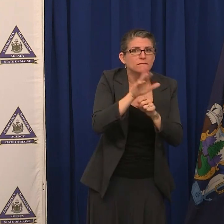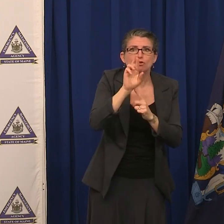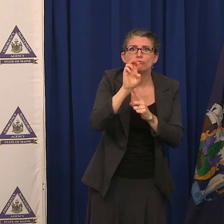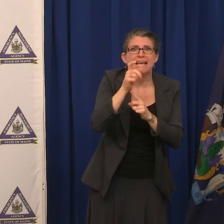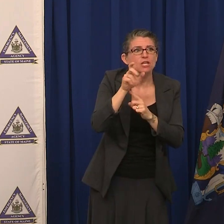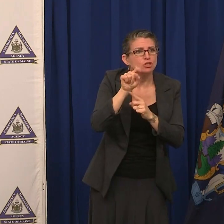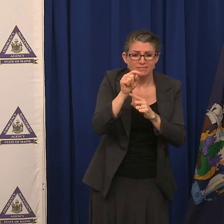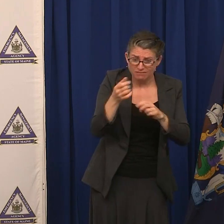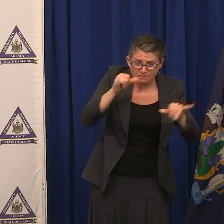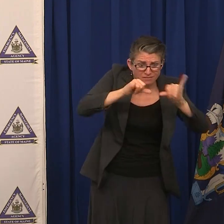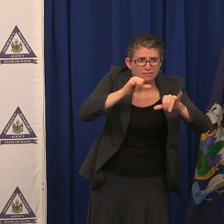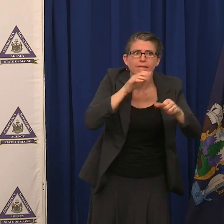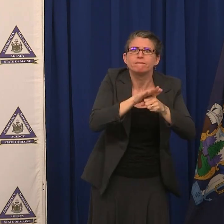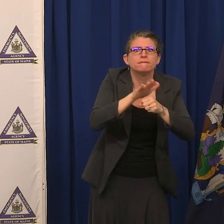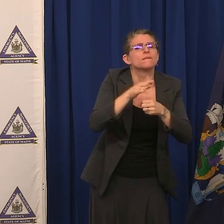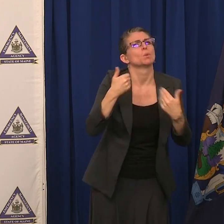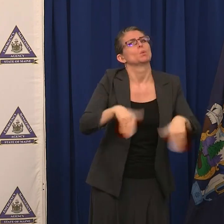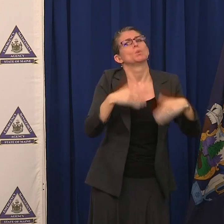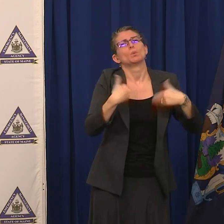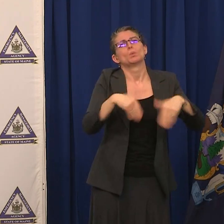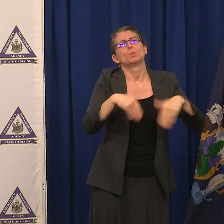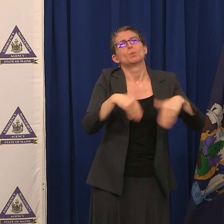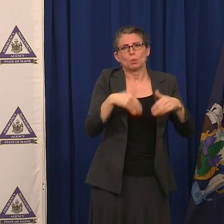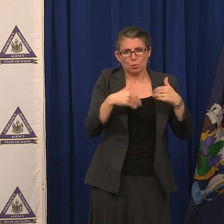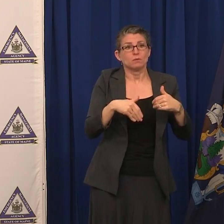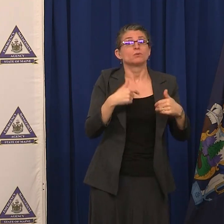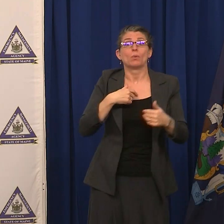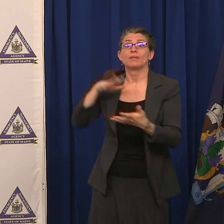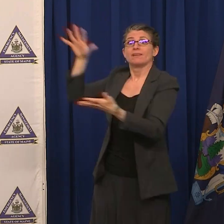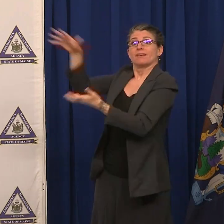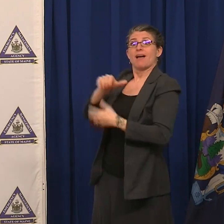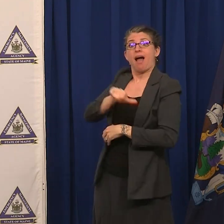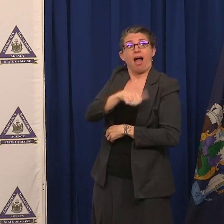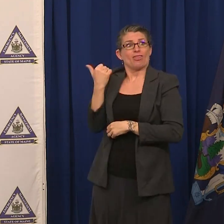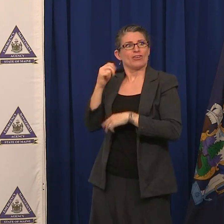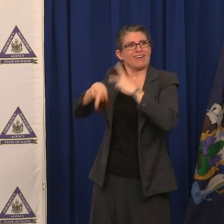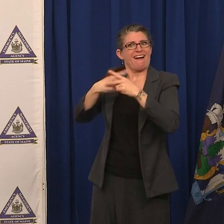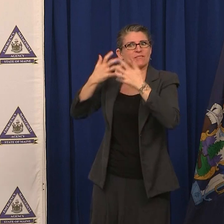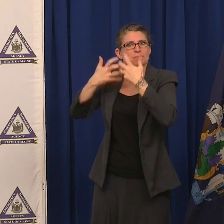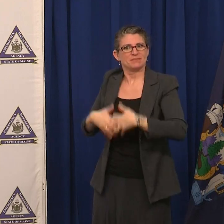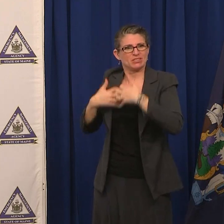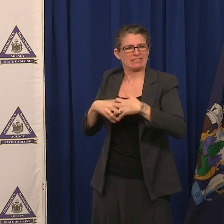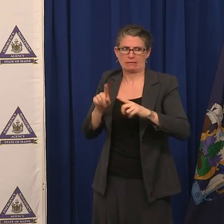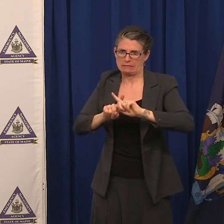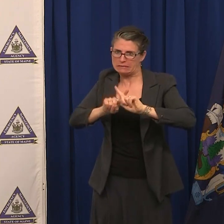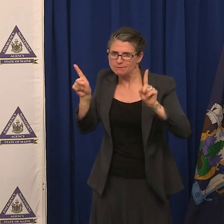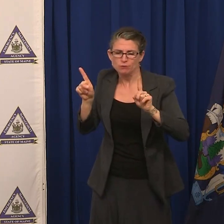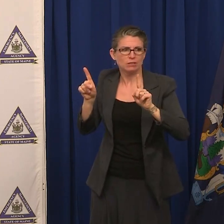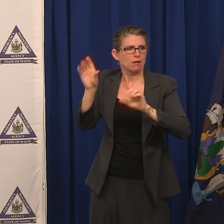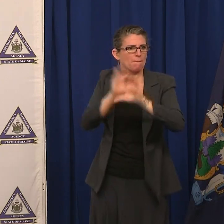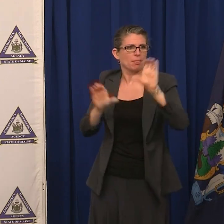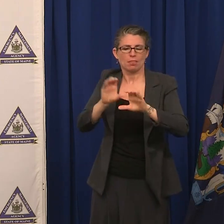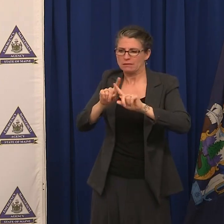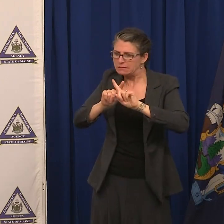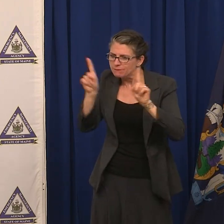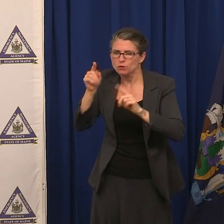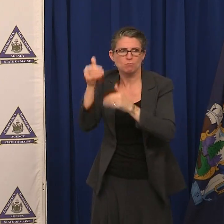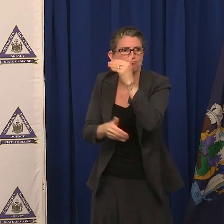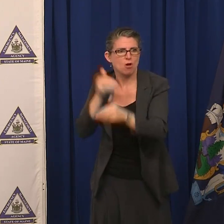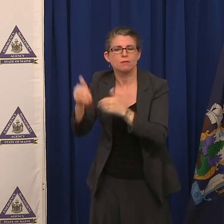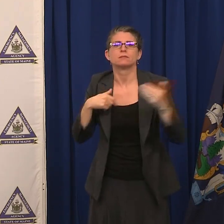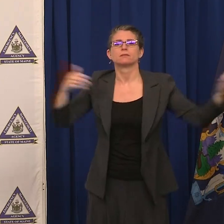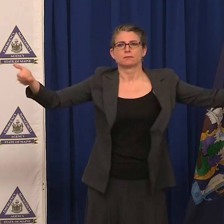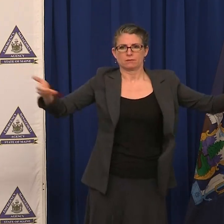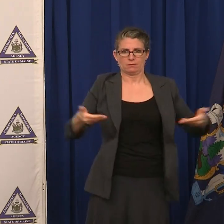that we're purchasing uses a different set of chemicals. And so by diversifying our portfolio, we hope to be able